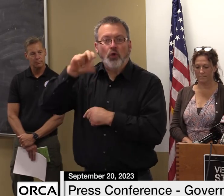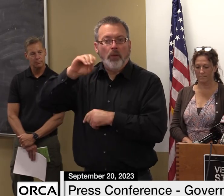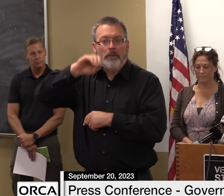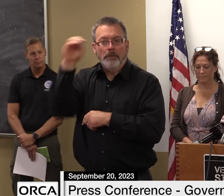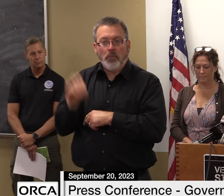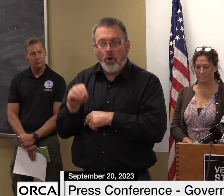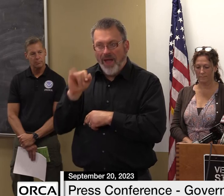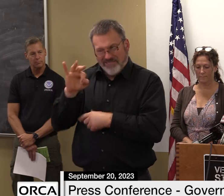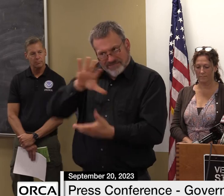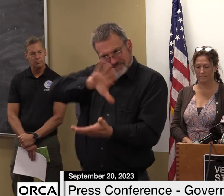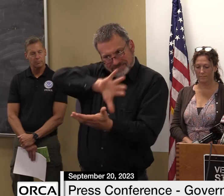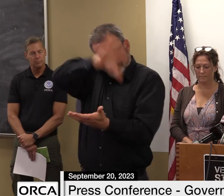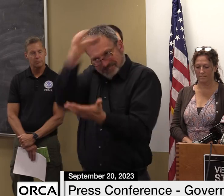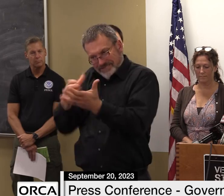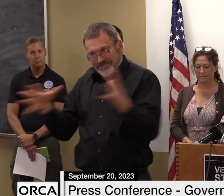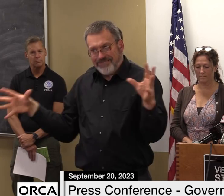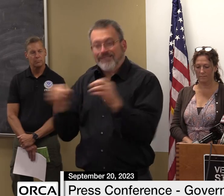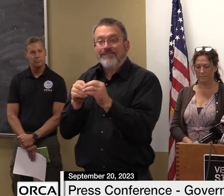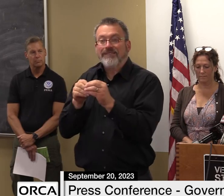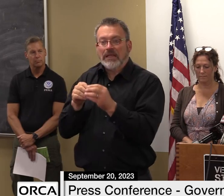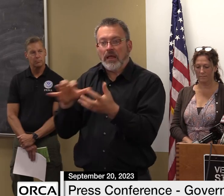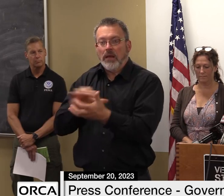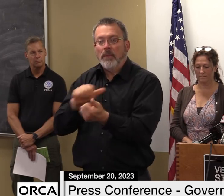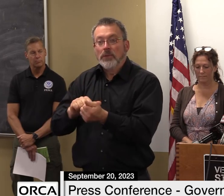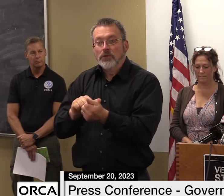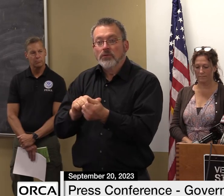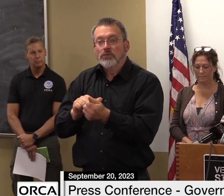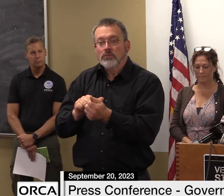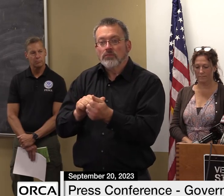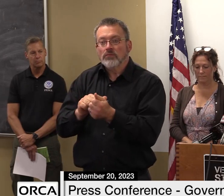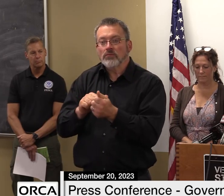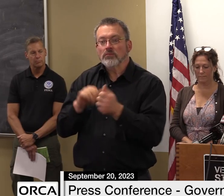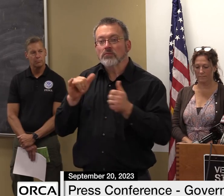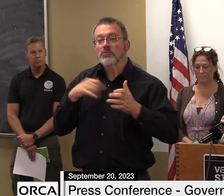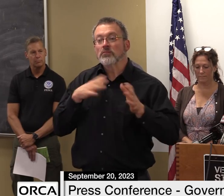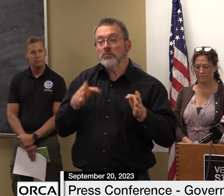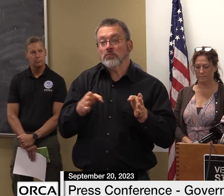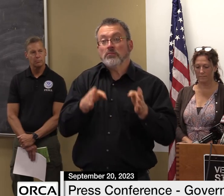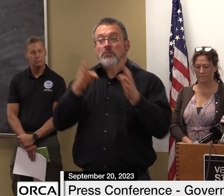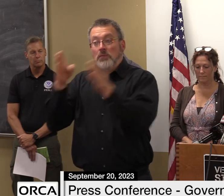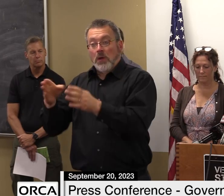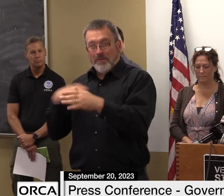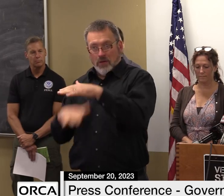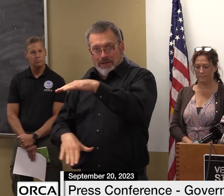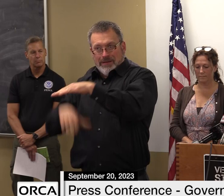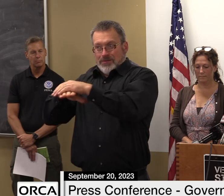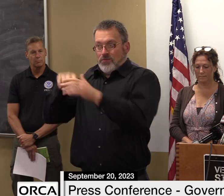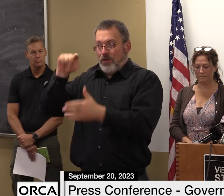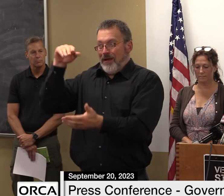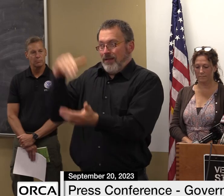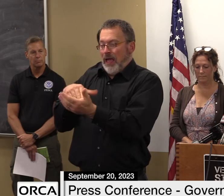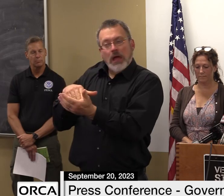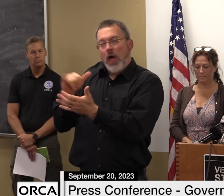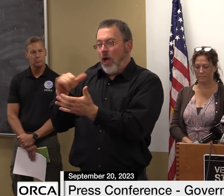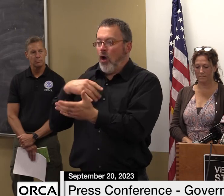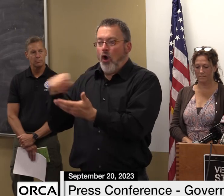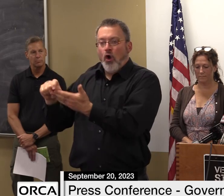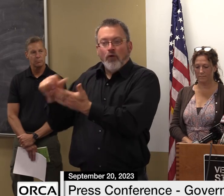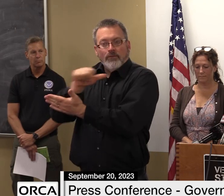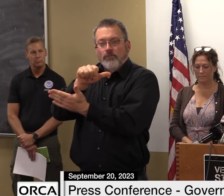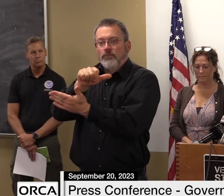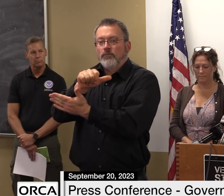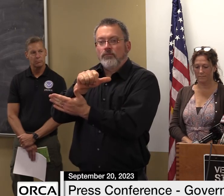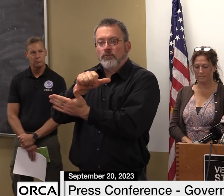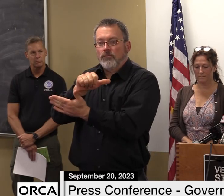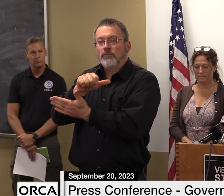cap. For entities with damages over $1 million, we are removing the employee number and keeping the cap at the